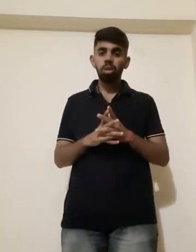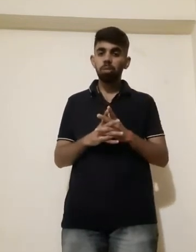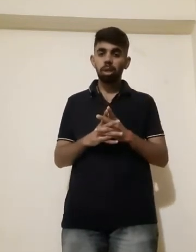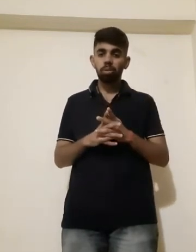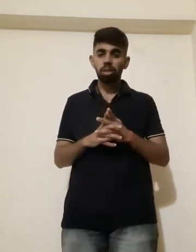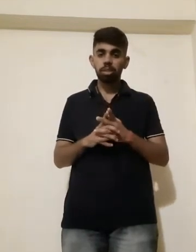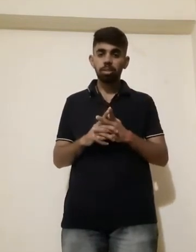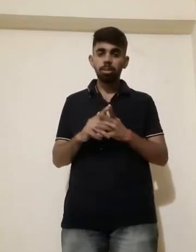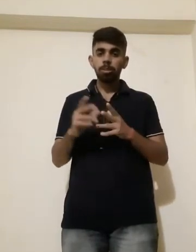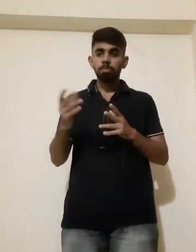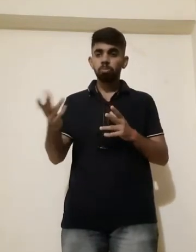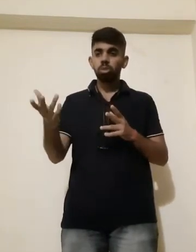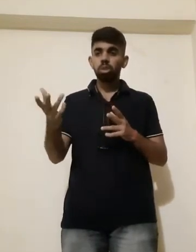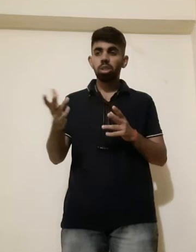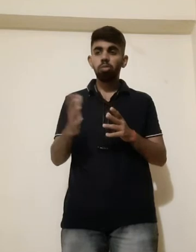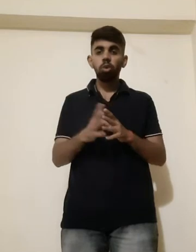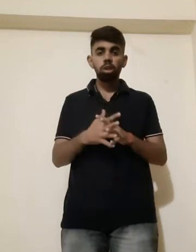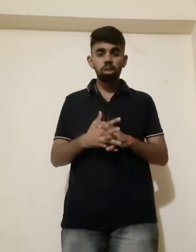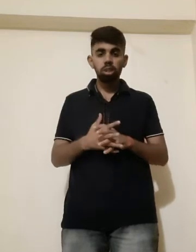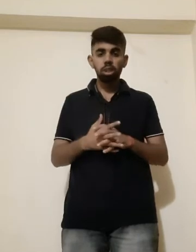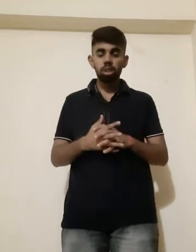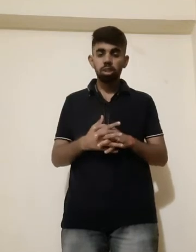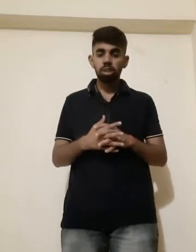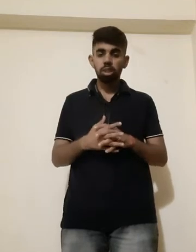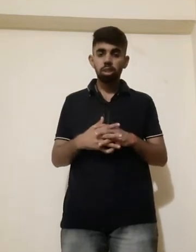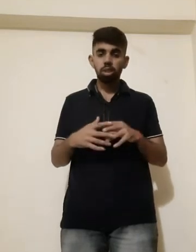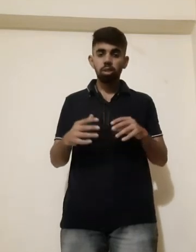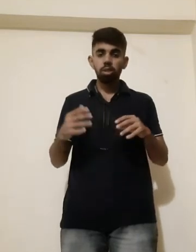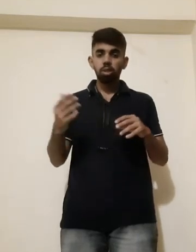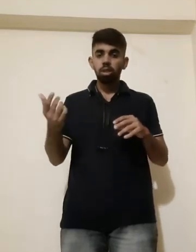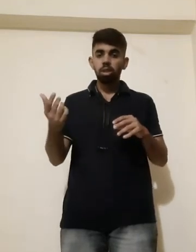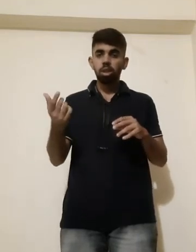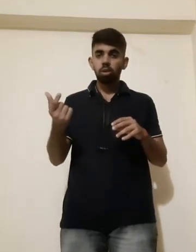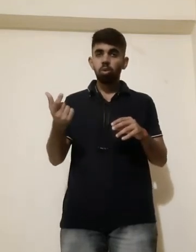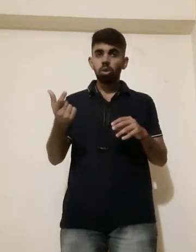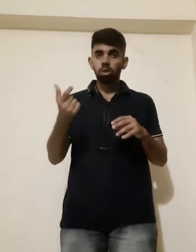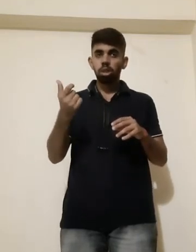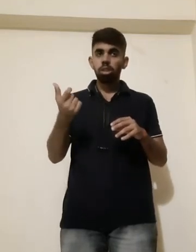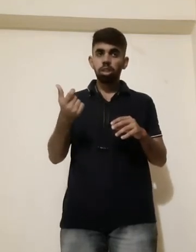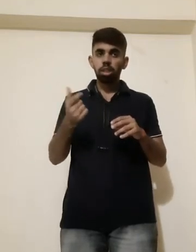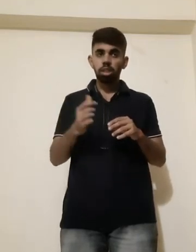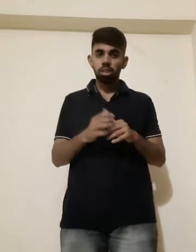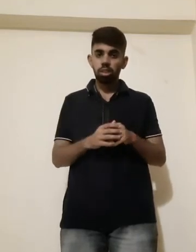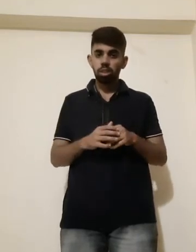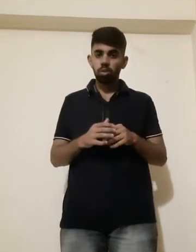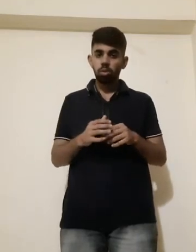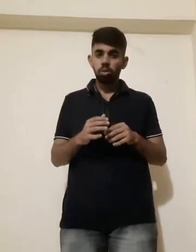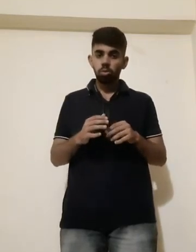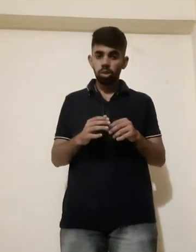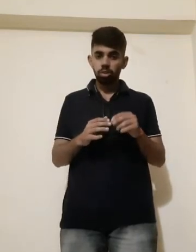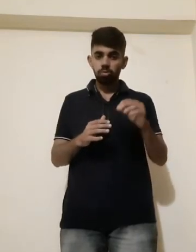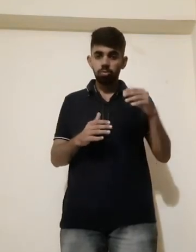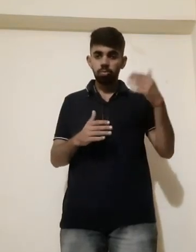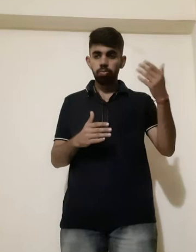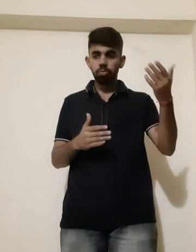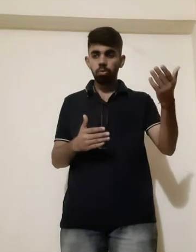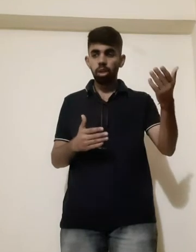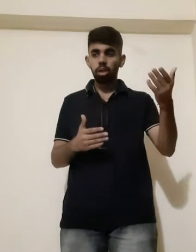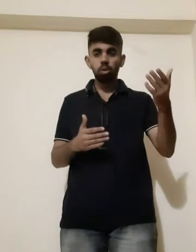multi parameters. Default constructor is constructor or it is an constructor which we have